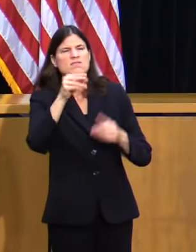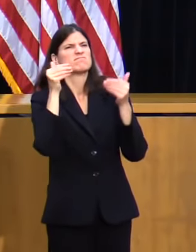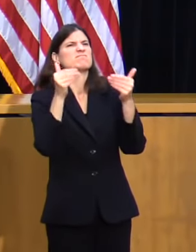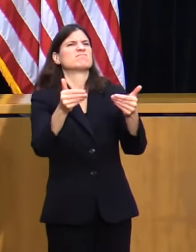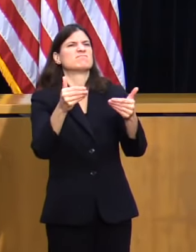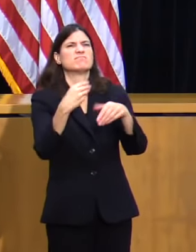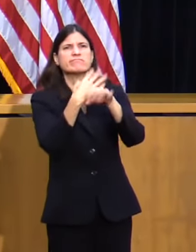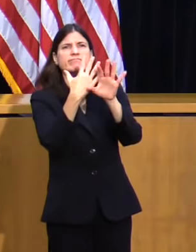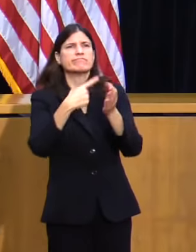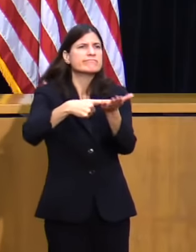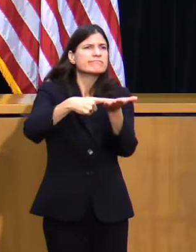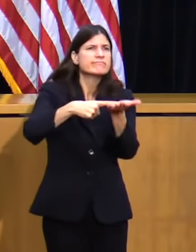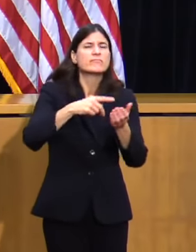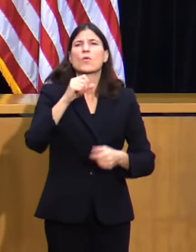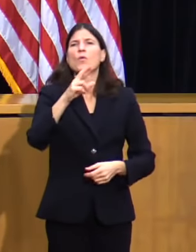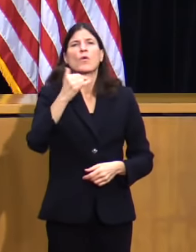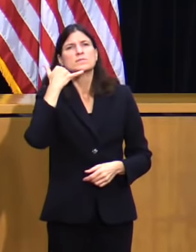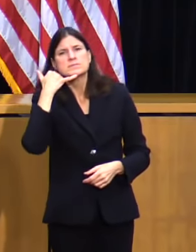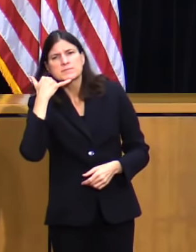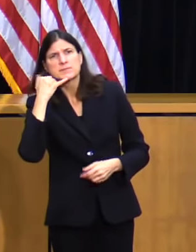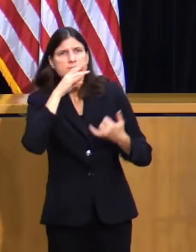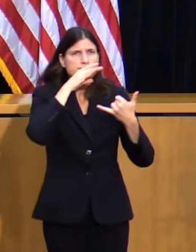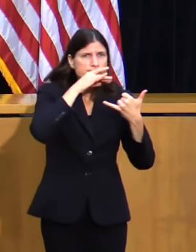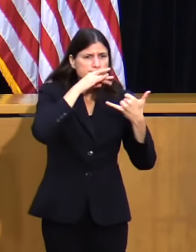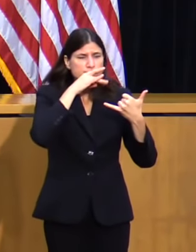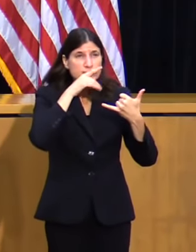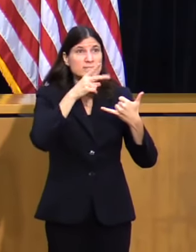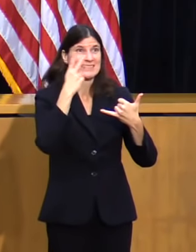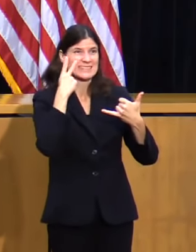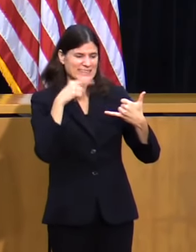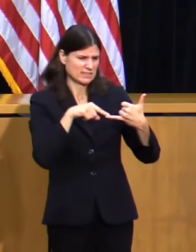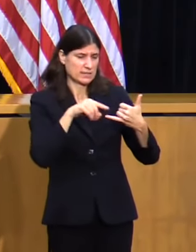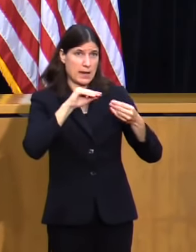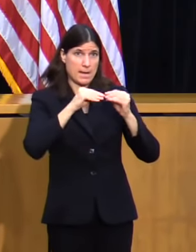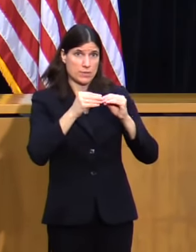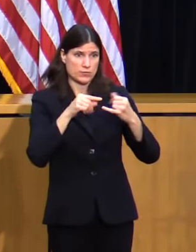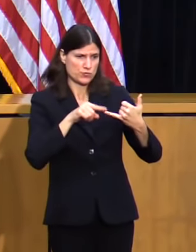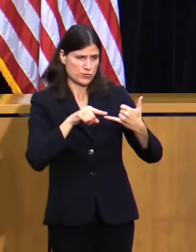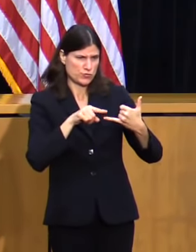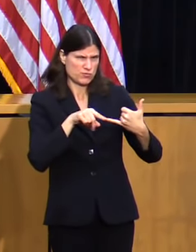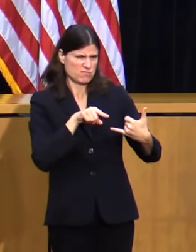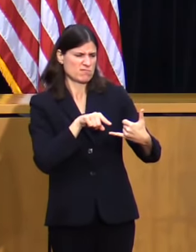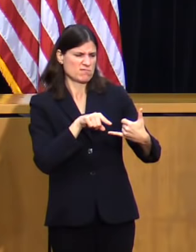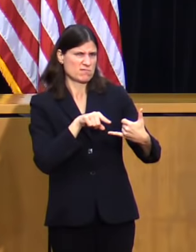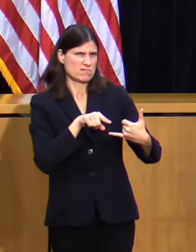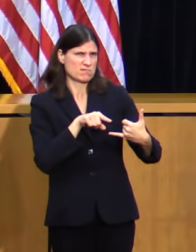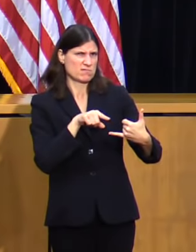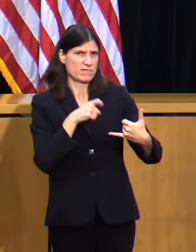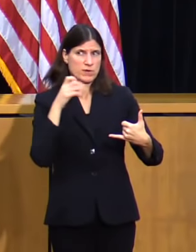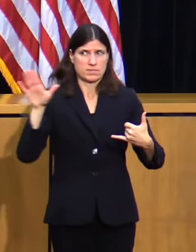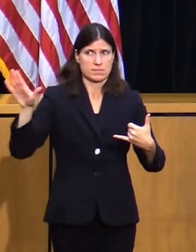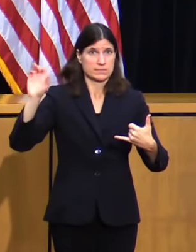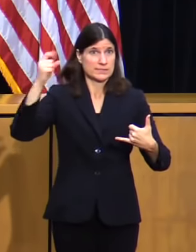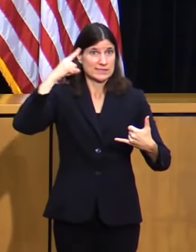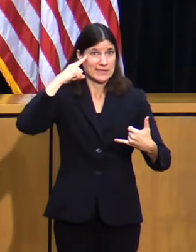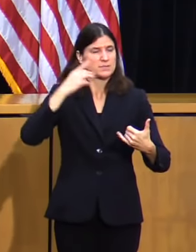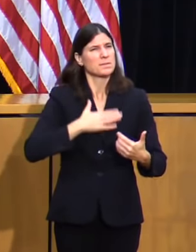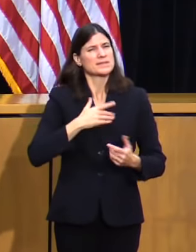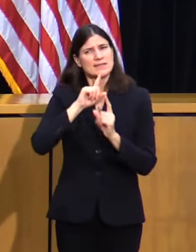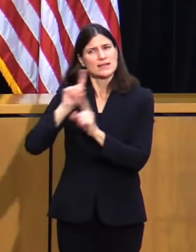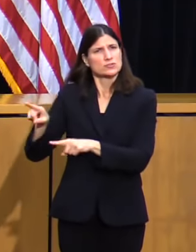contact tracing team, please pick up the phone so that we can do the case investigation and support you in your isolation or